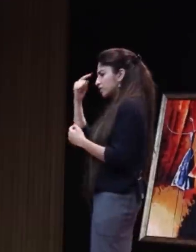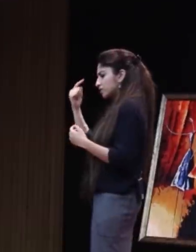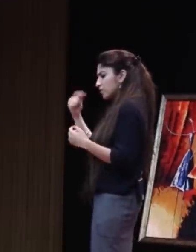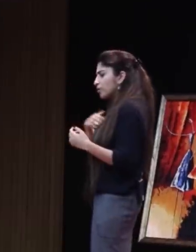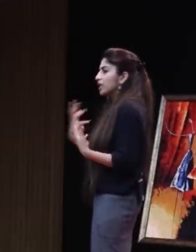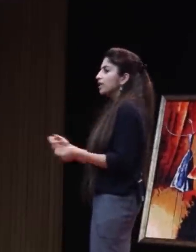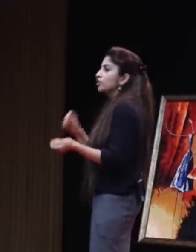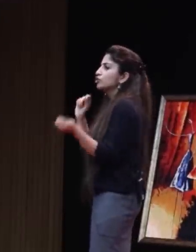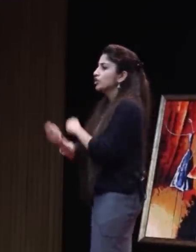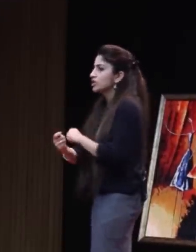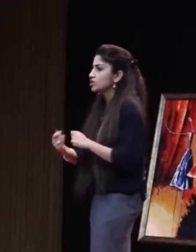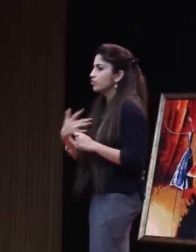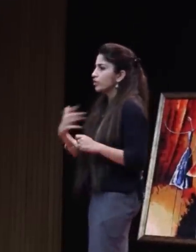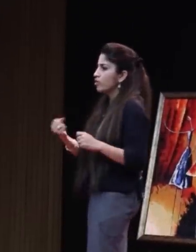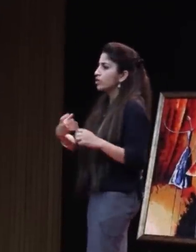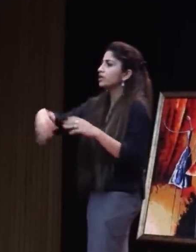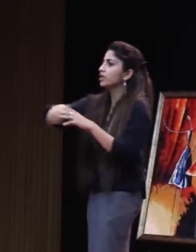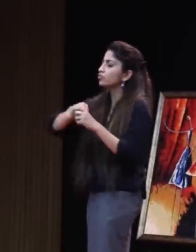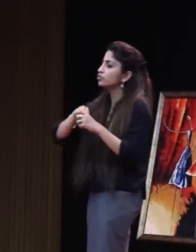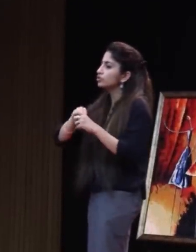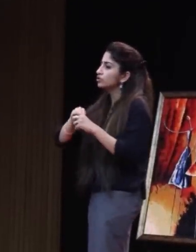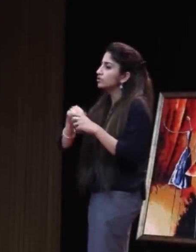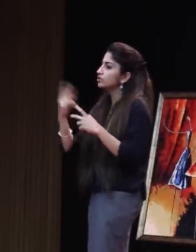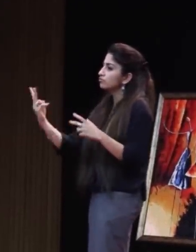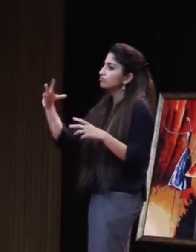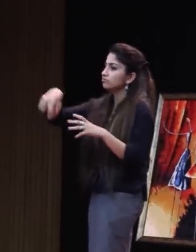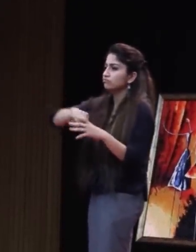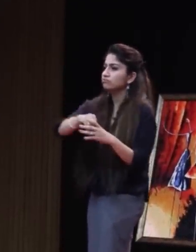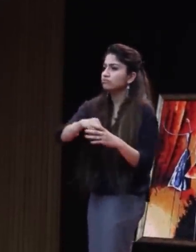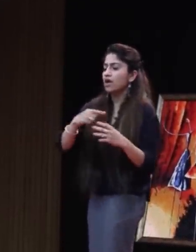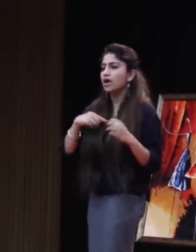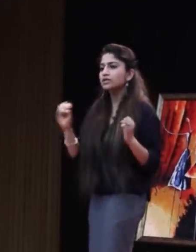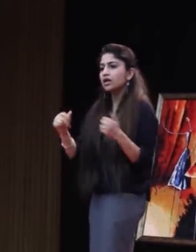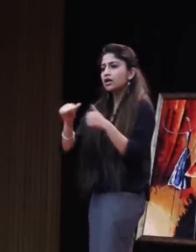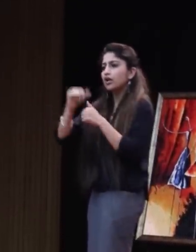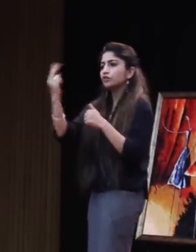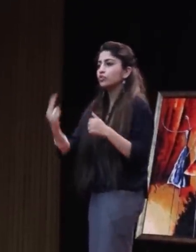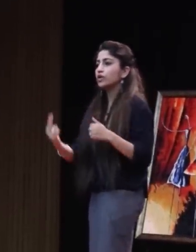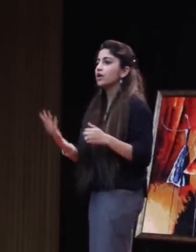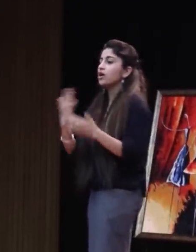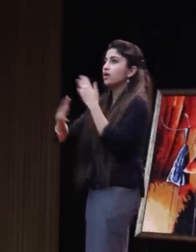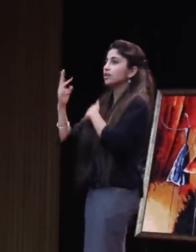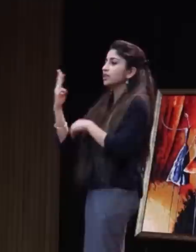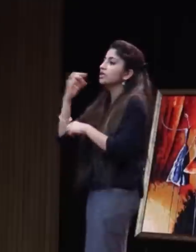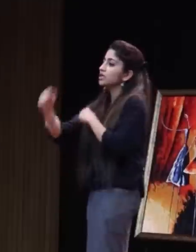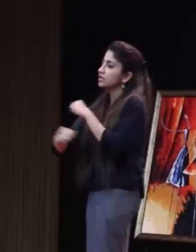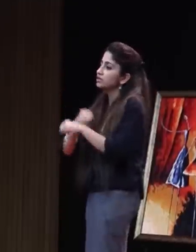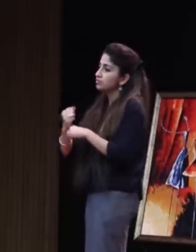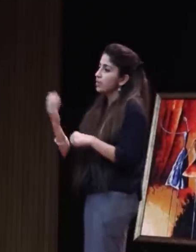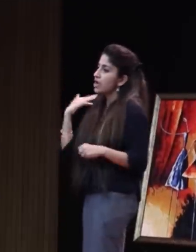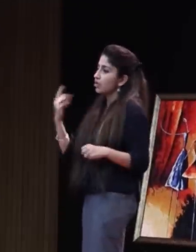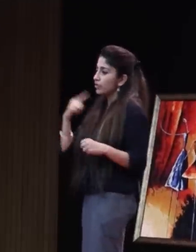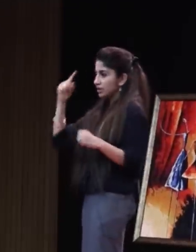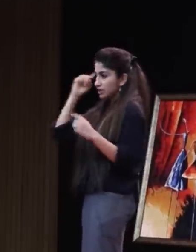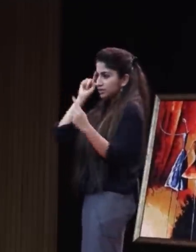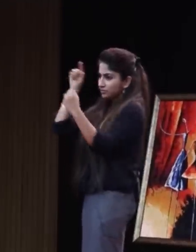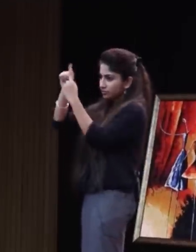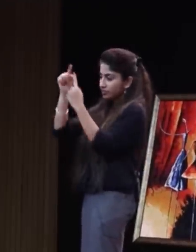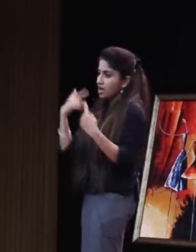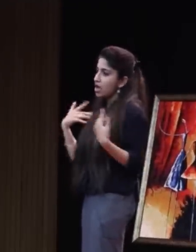more inclusive. I started Atulyakala almost 3 years back with a single aim of giving